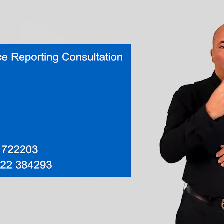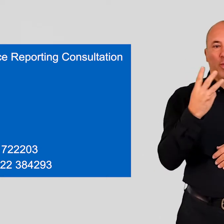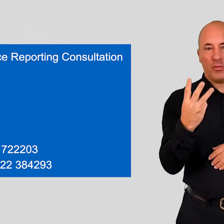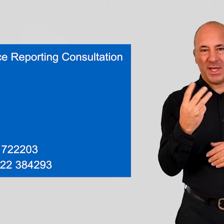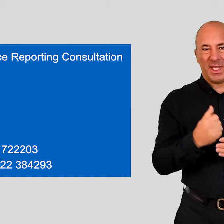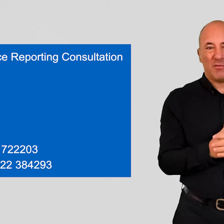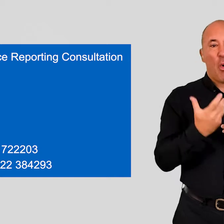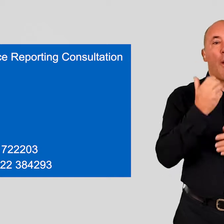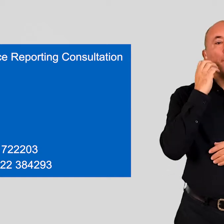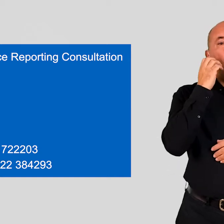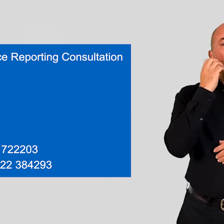722203 or